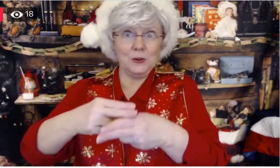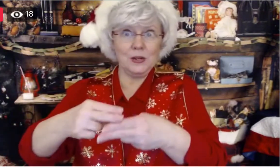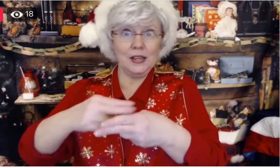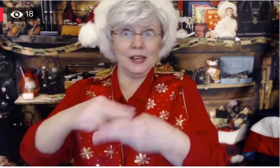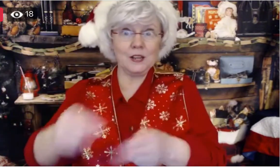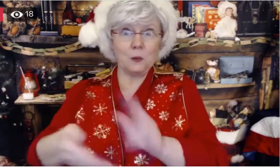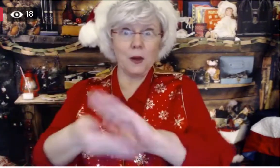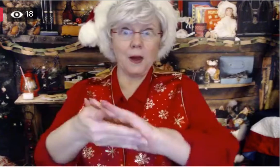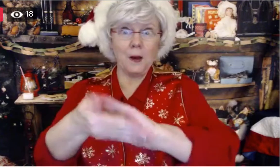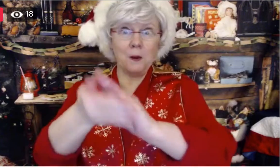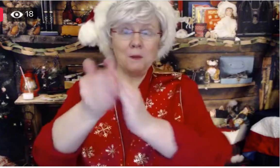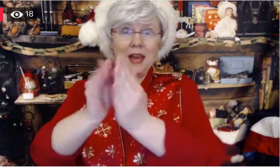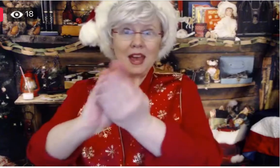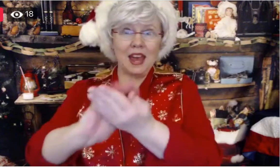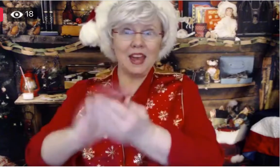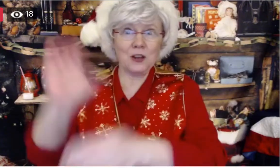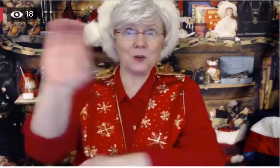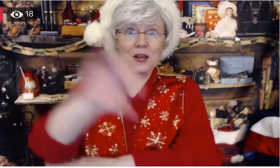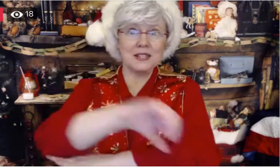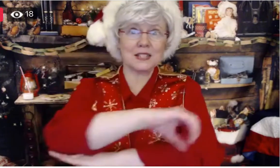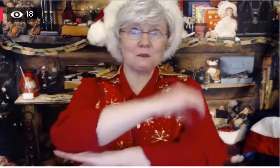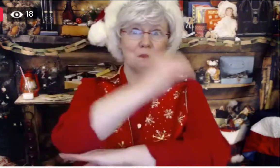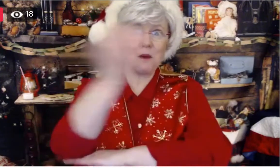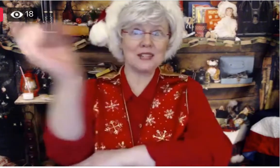Soon it will be Christmas.